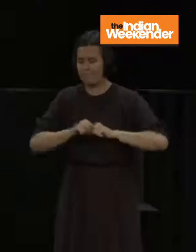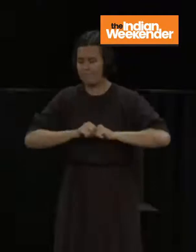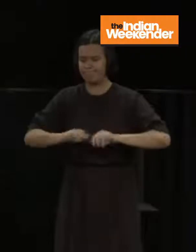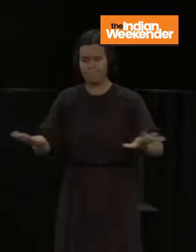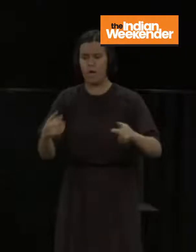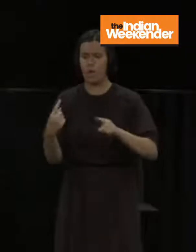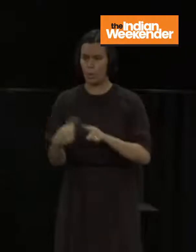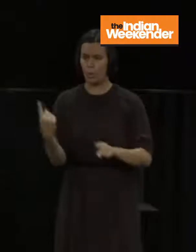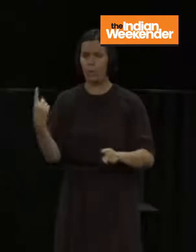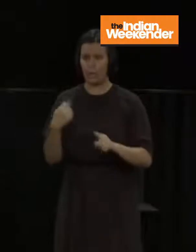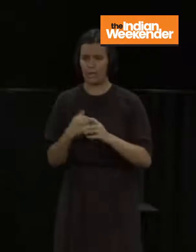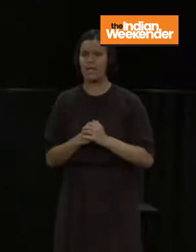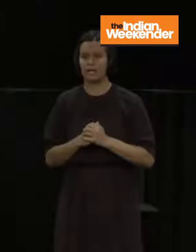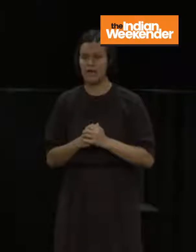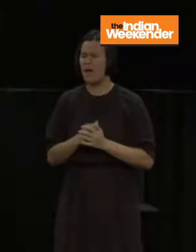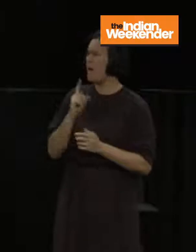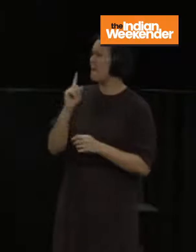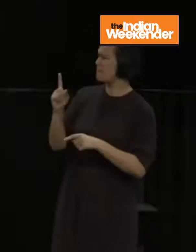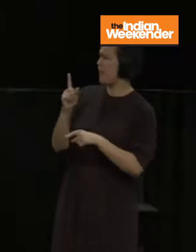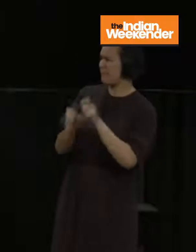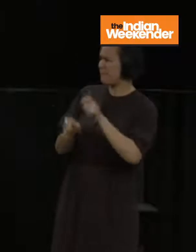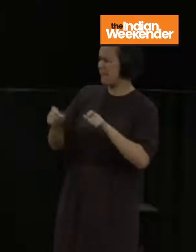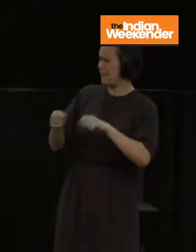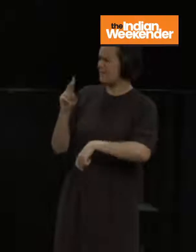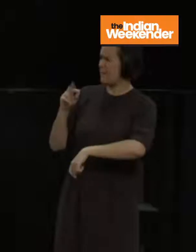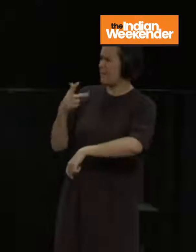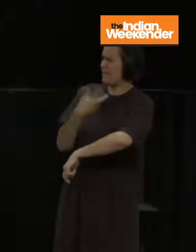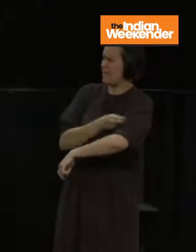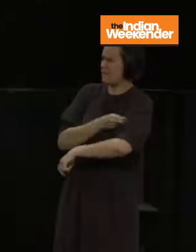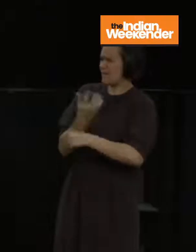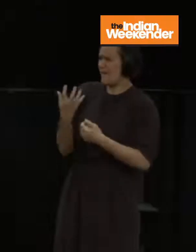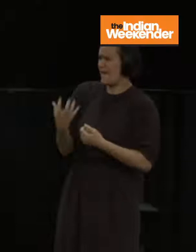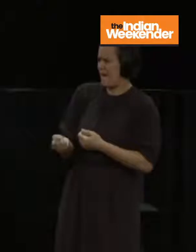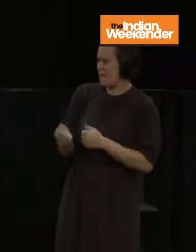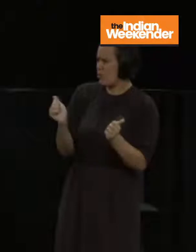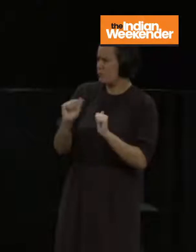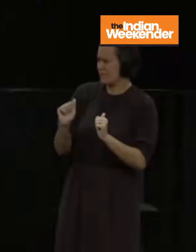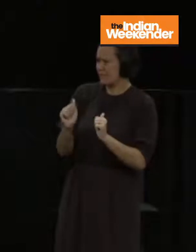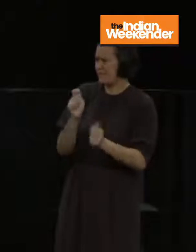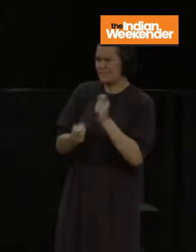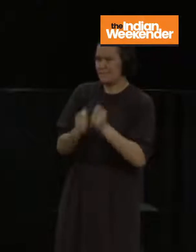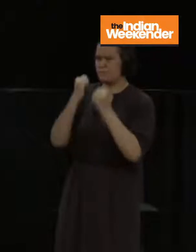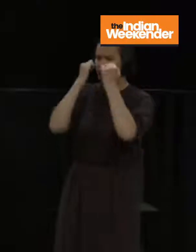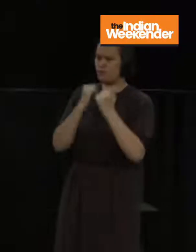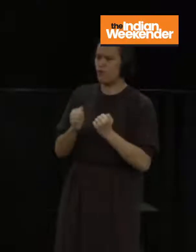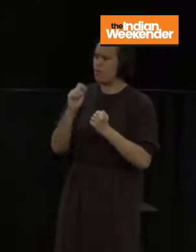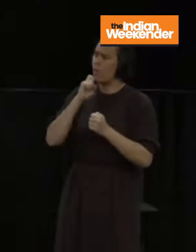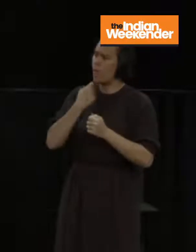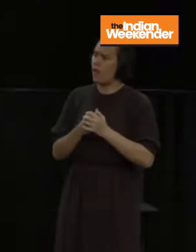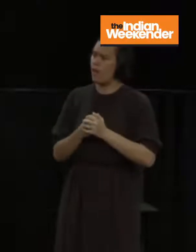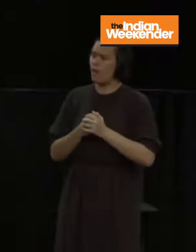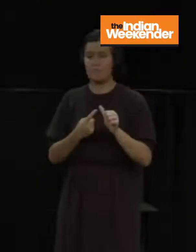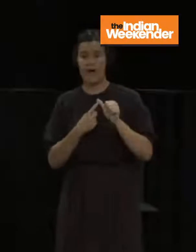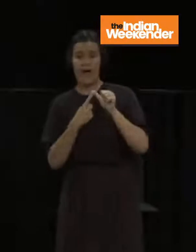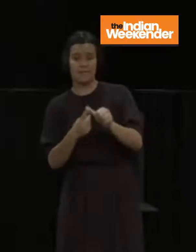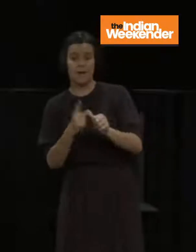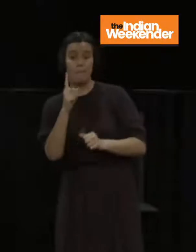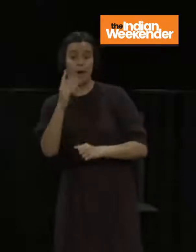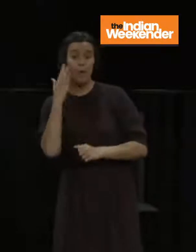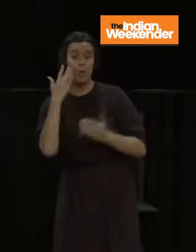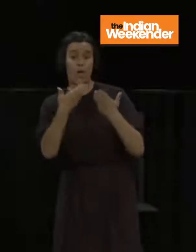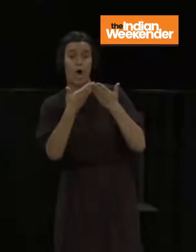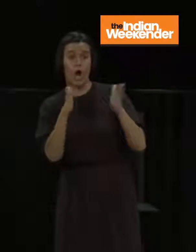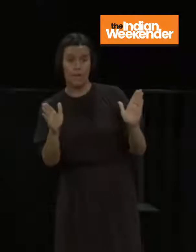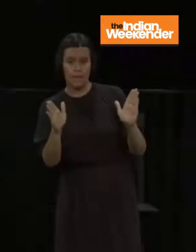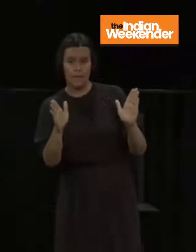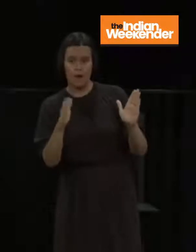growth in cases. And so this is about making sure as we do this, there'll be significantly more movement at the border. And